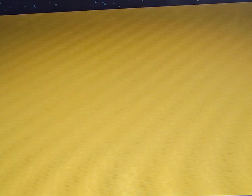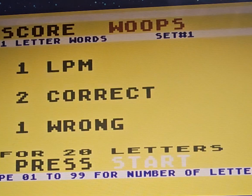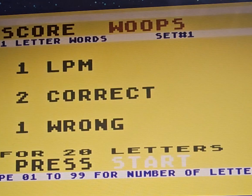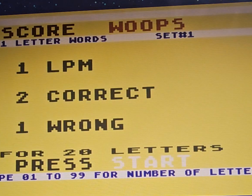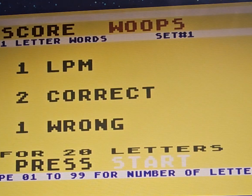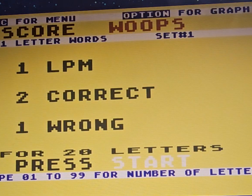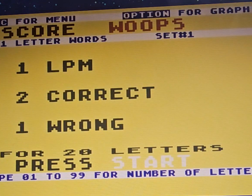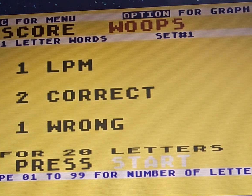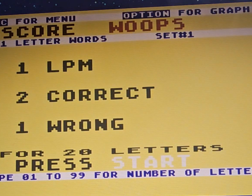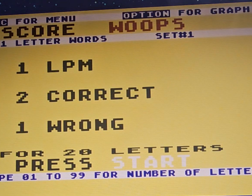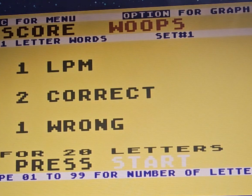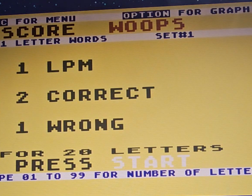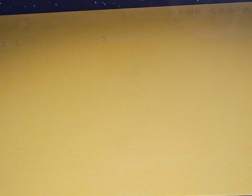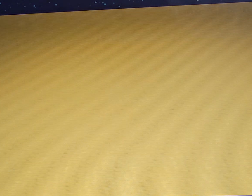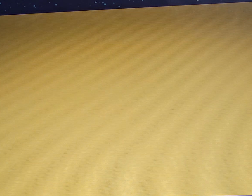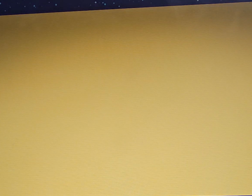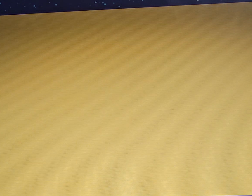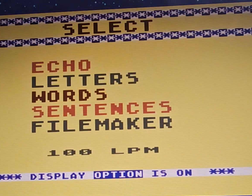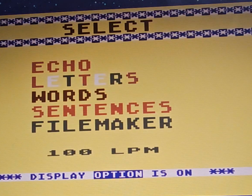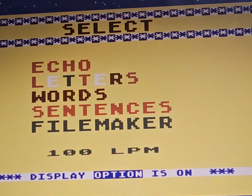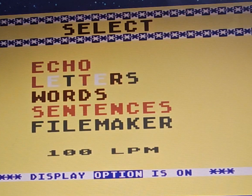escape. Escape.